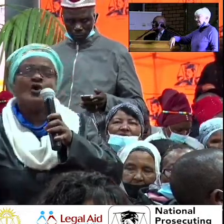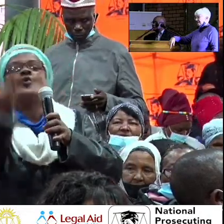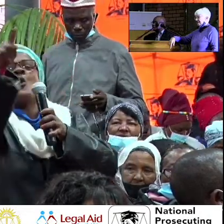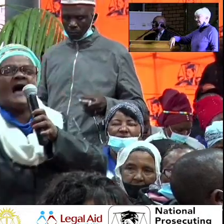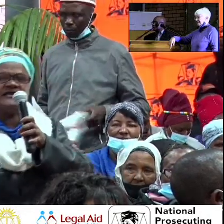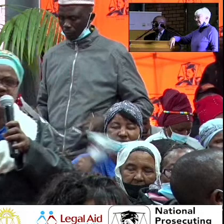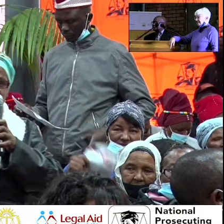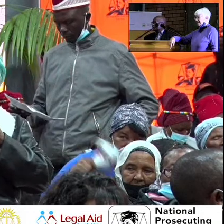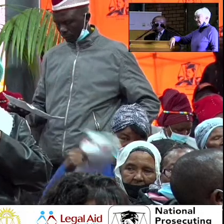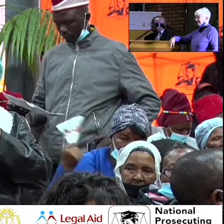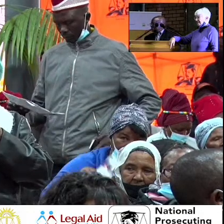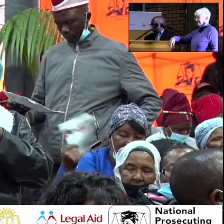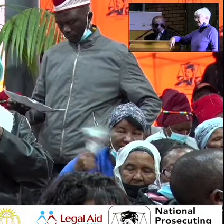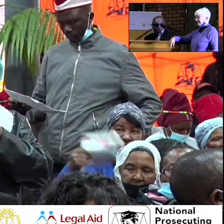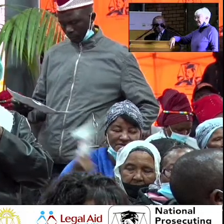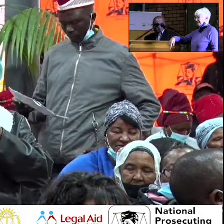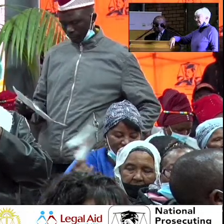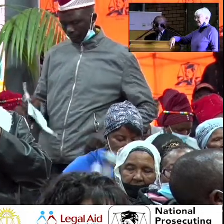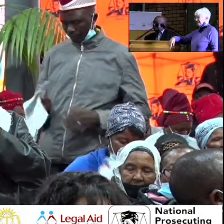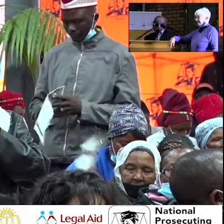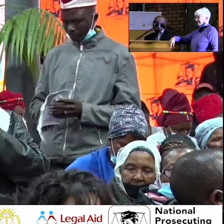anymore. Why?